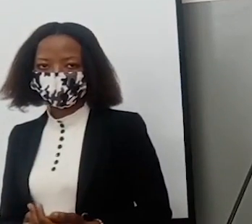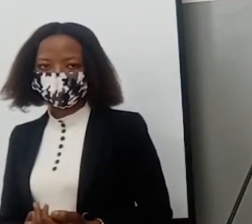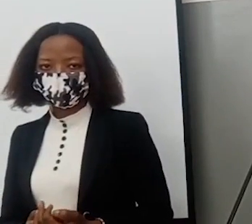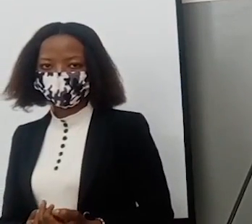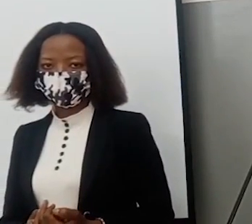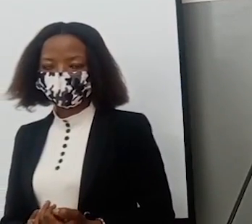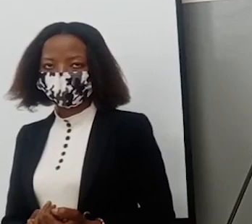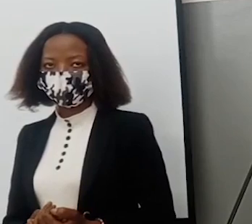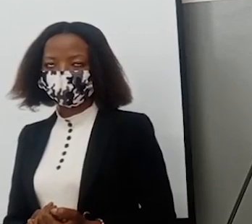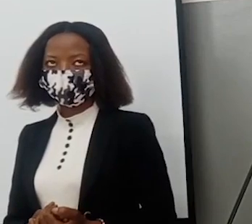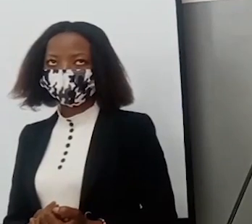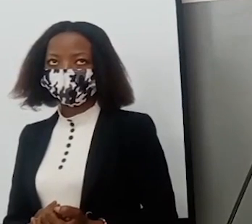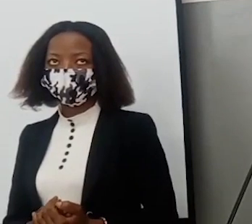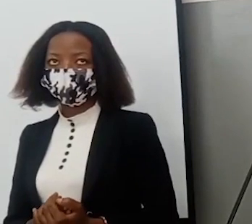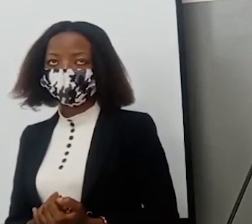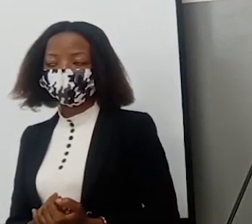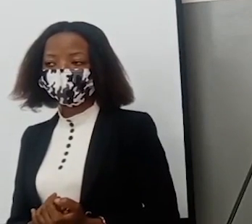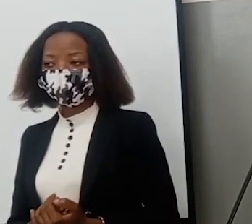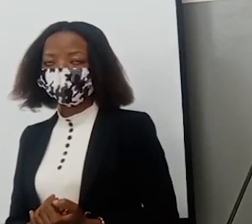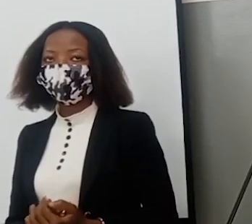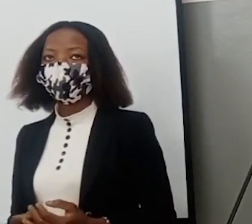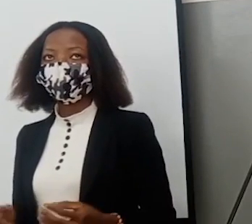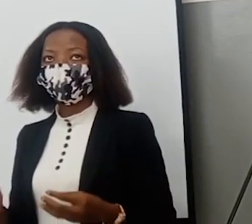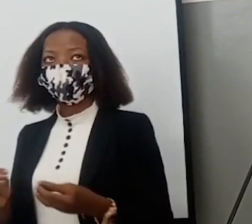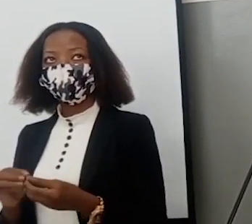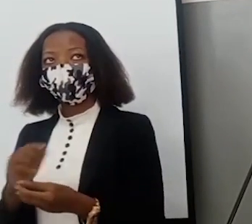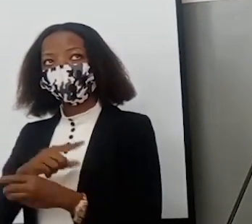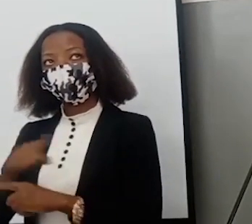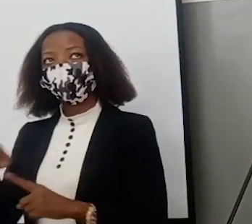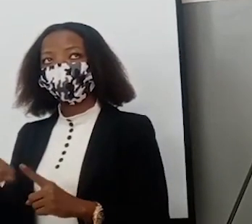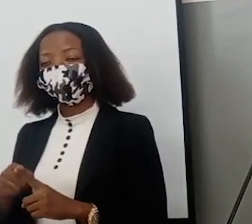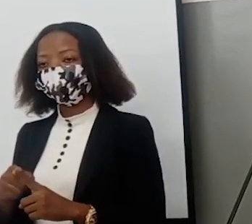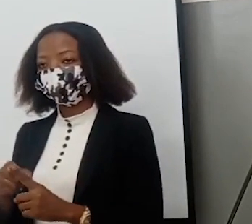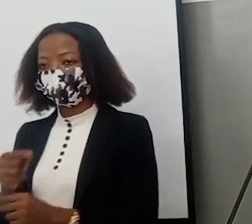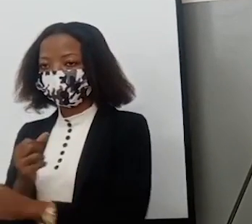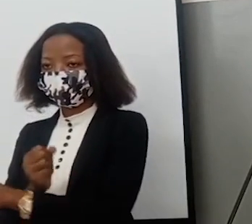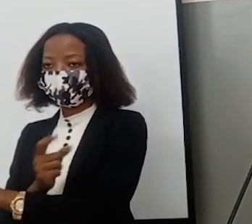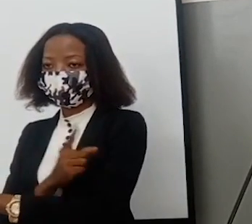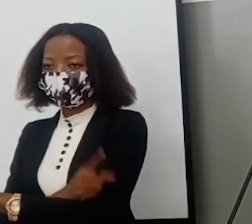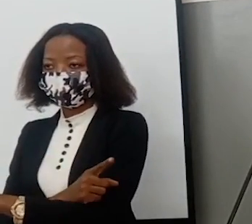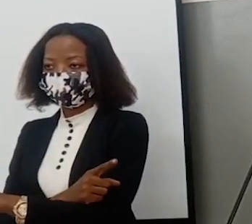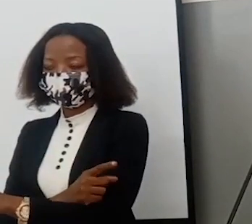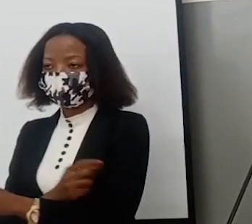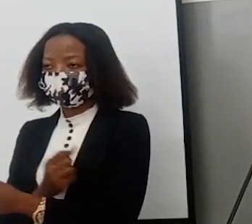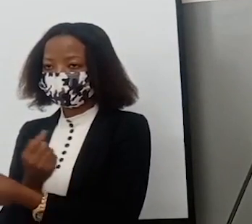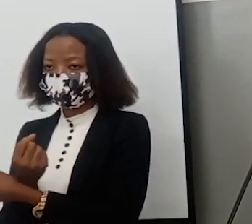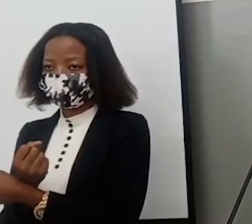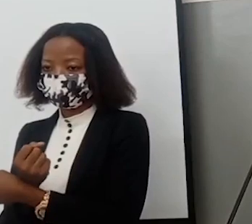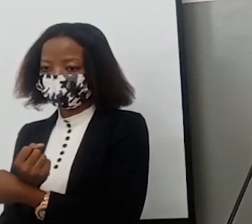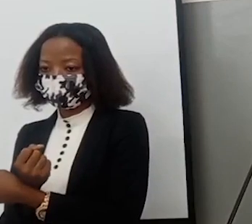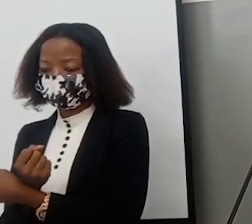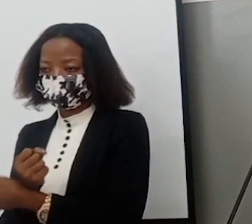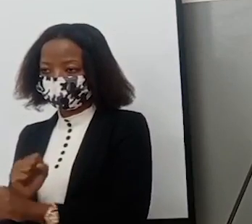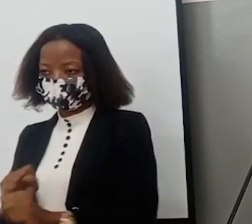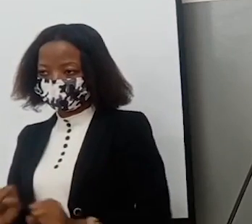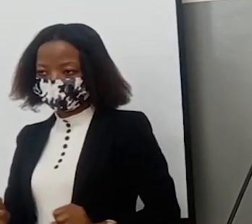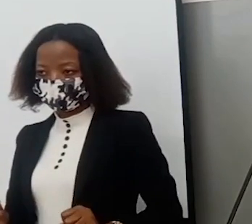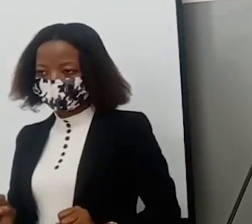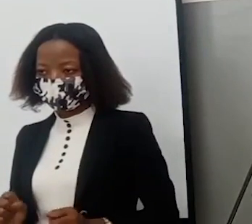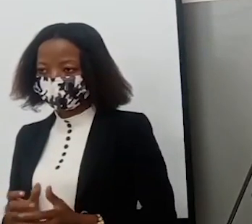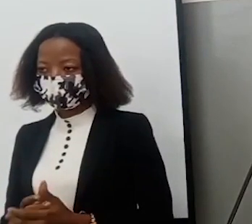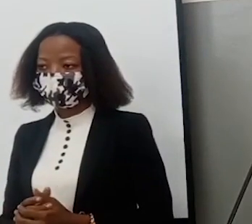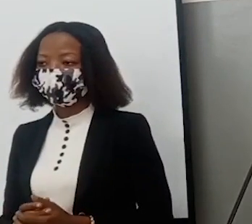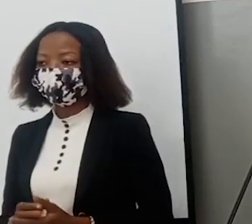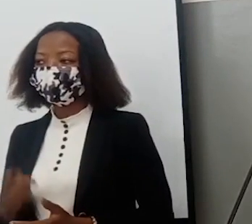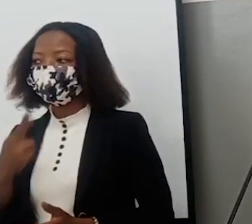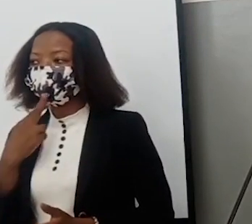arbitrarily designed, more so when Sierra Leone was a safe haven. Sierra Leone never took a step to blacklist or red